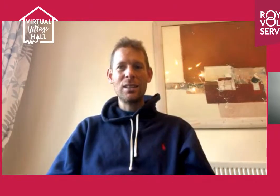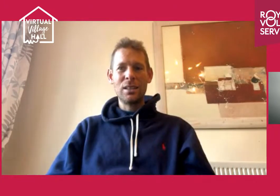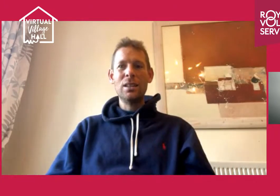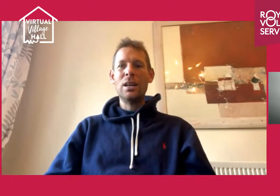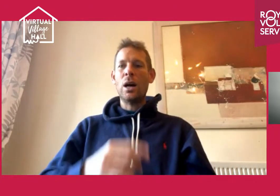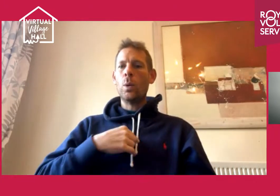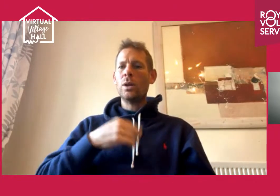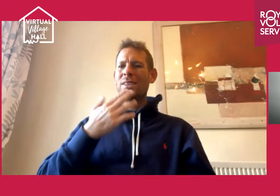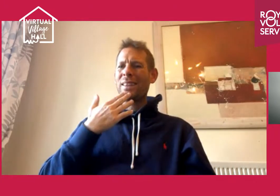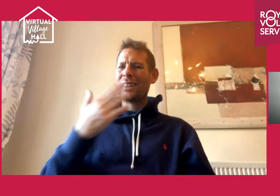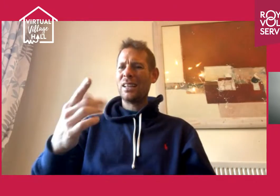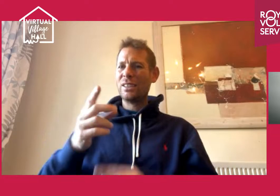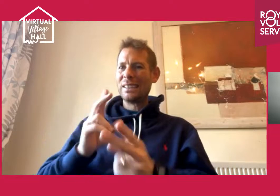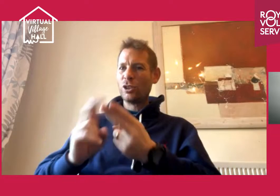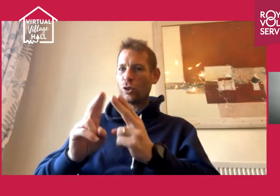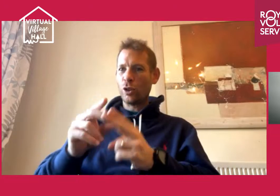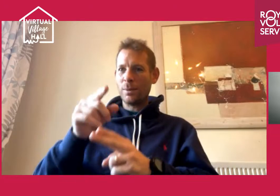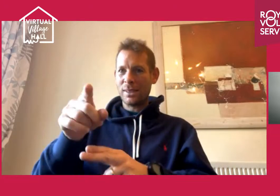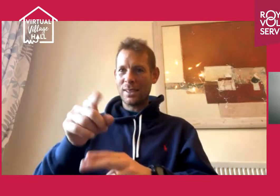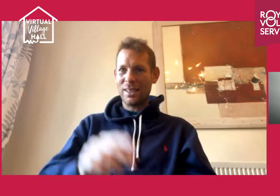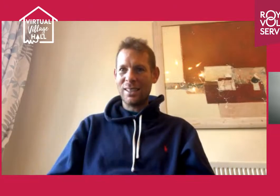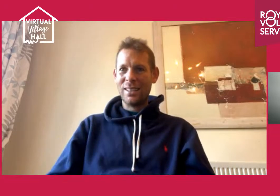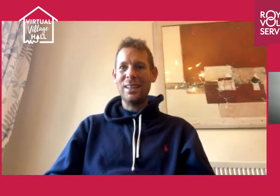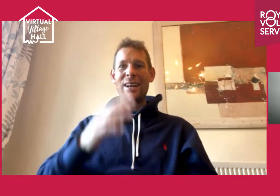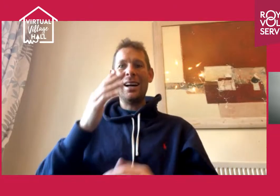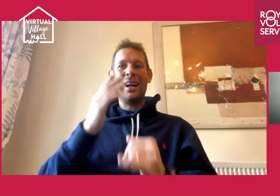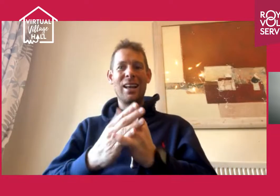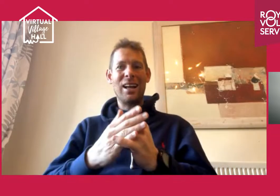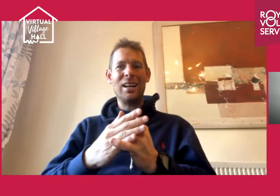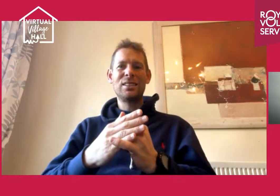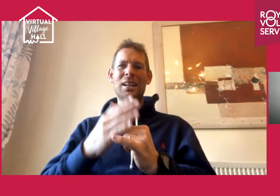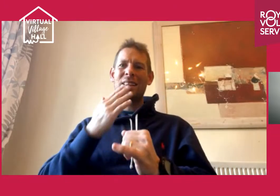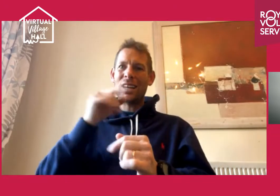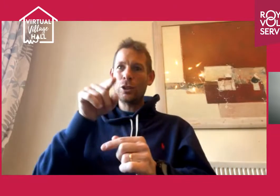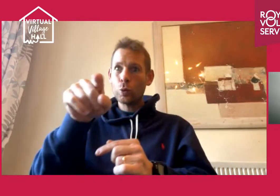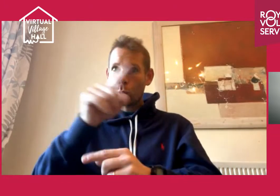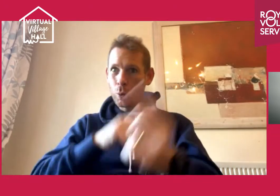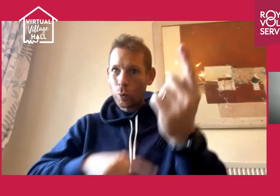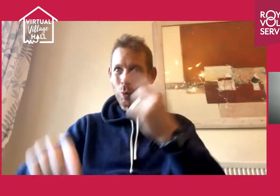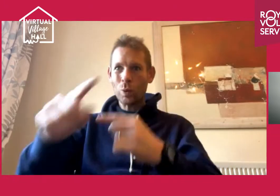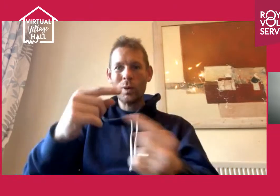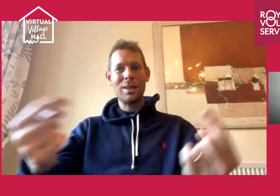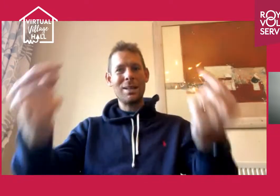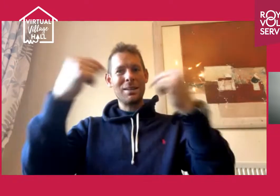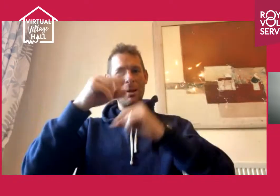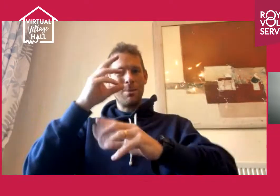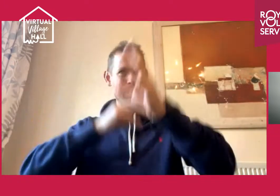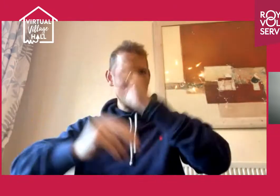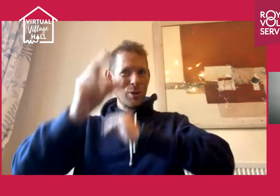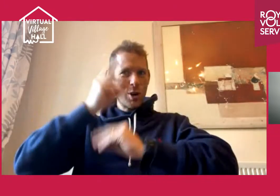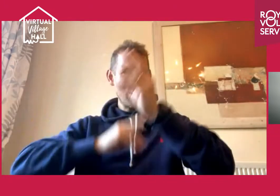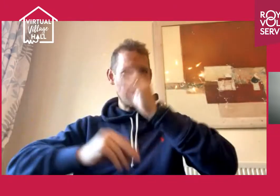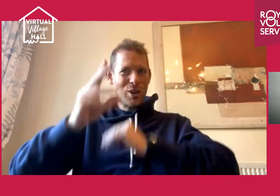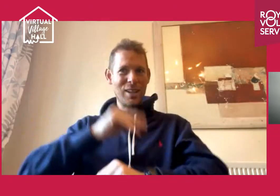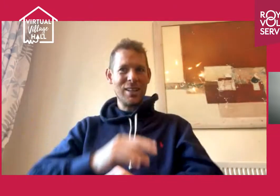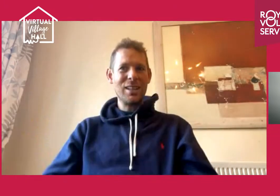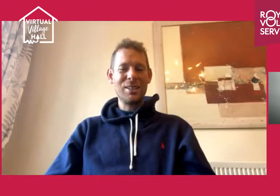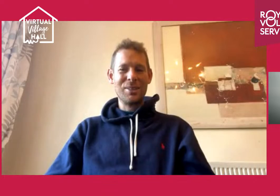opportunity to teach sign language. Thank you to the interpreter also. And last but not least, thank you all for joining our session and